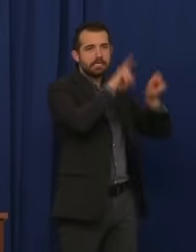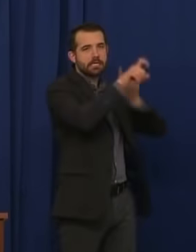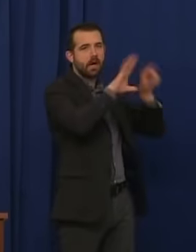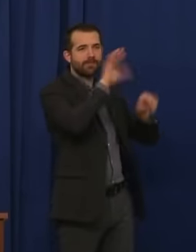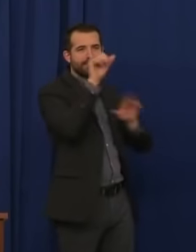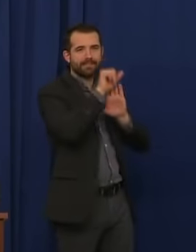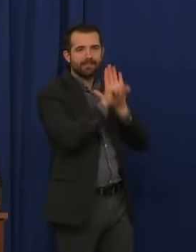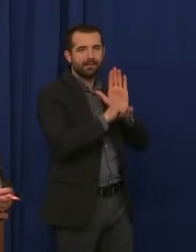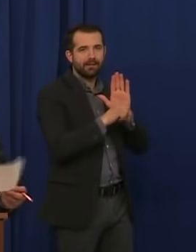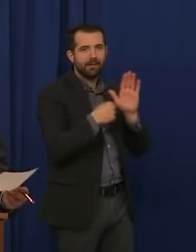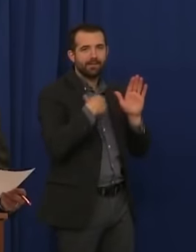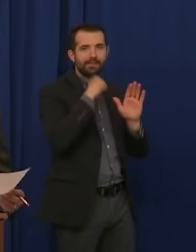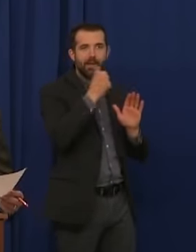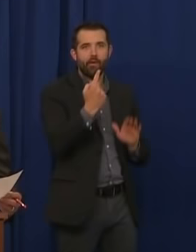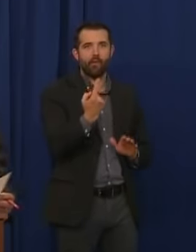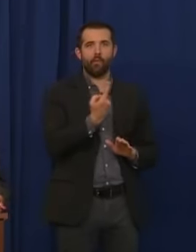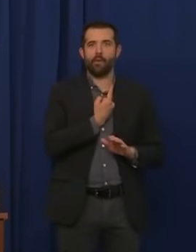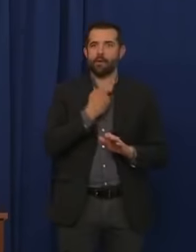weird.